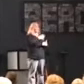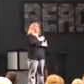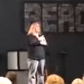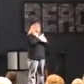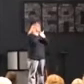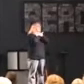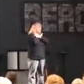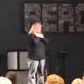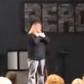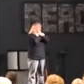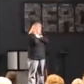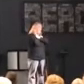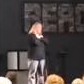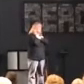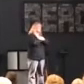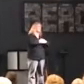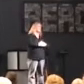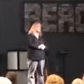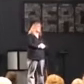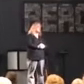loved.